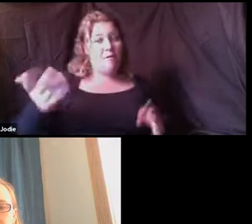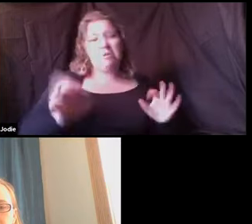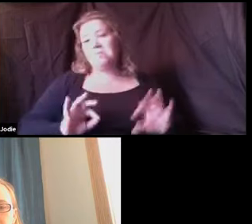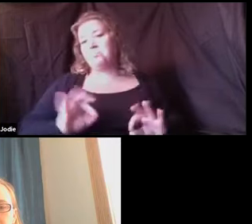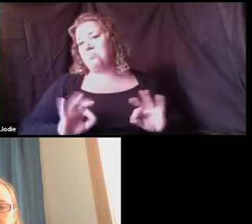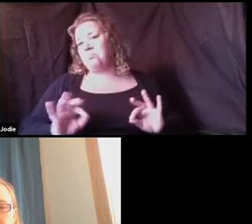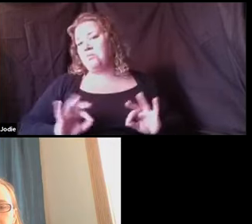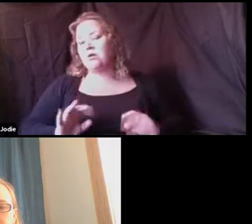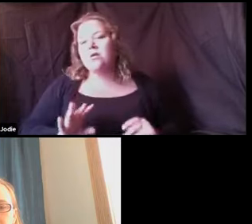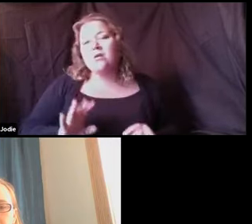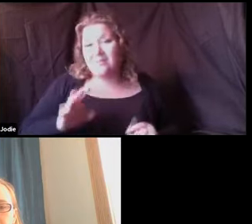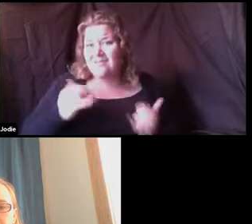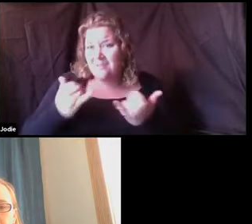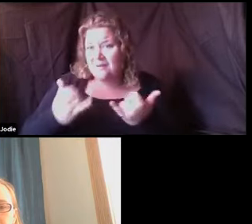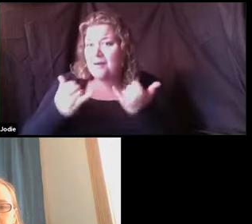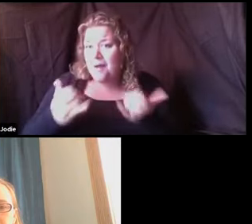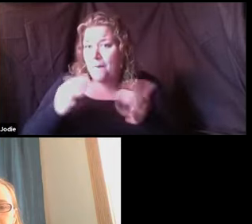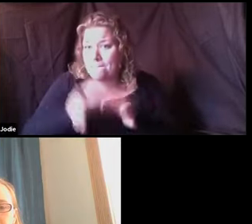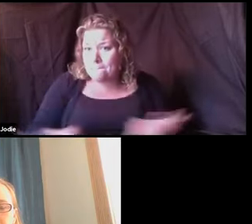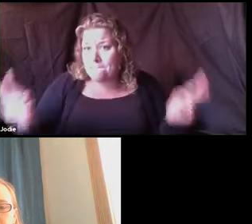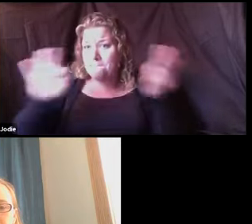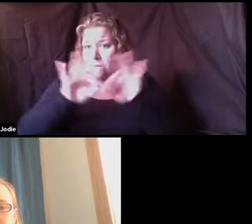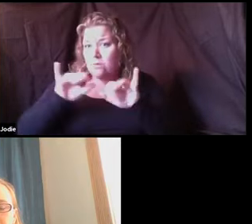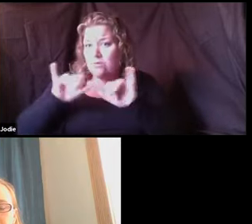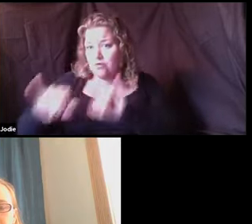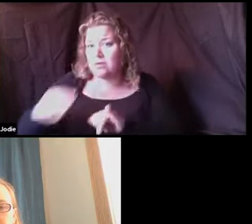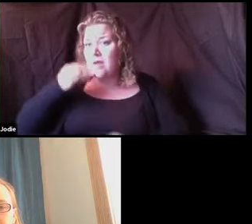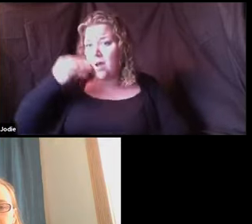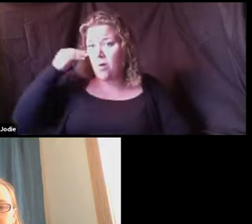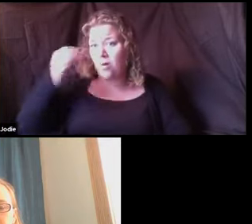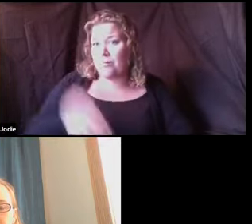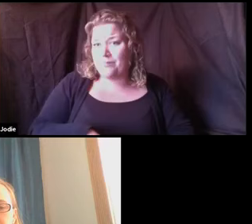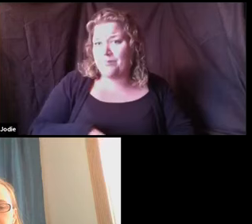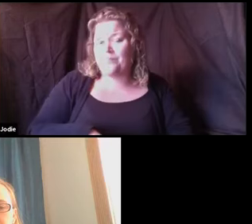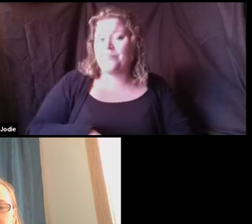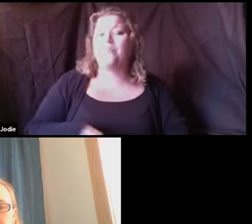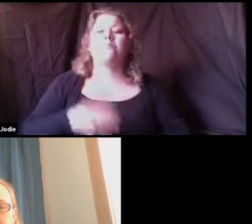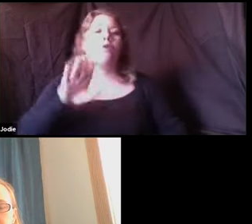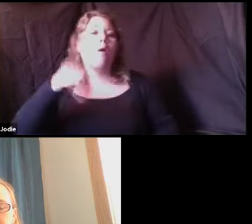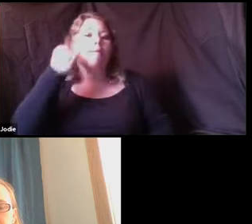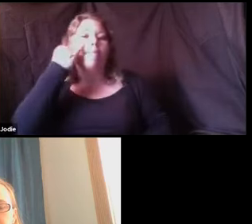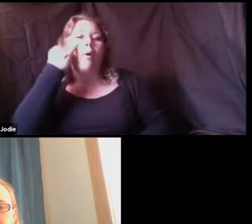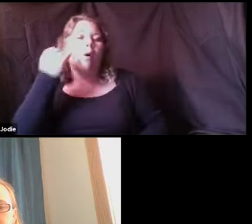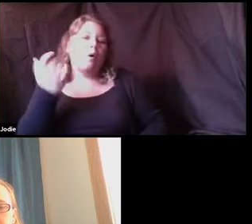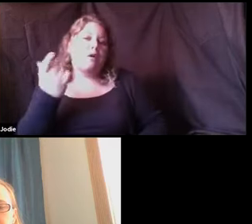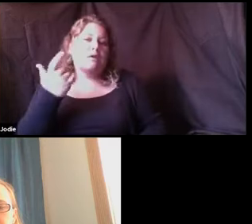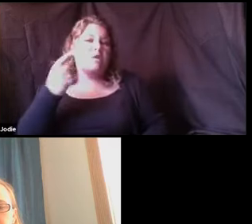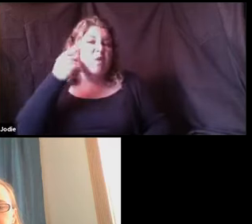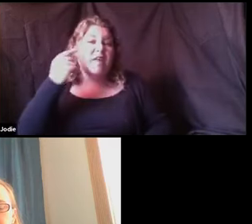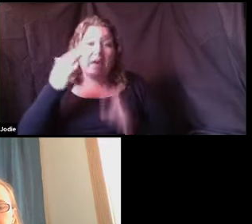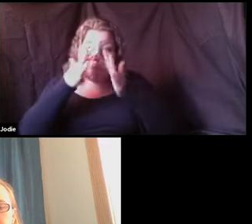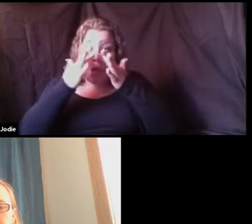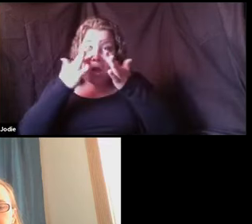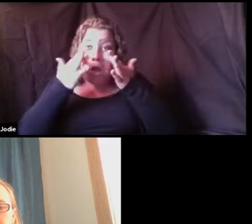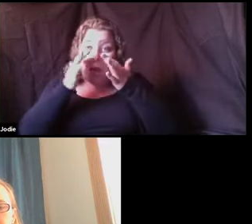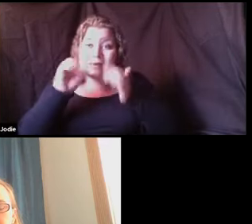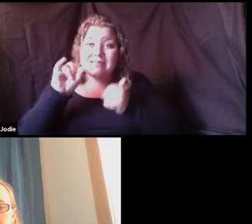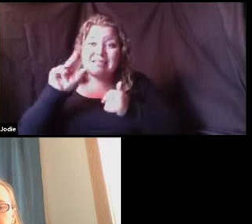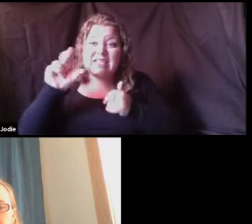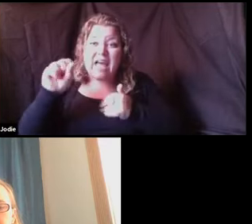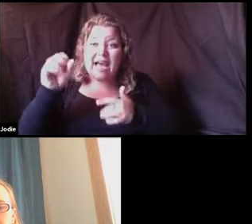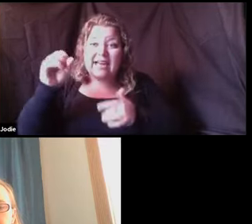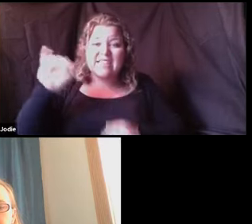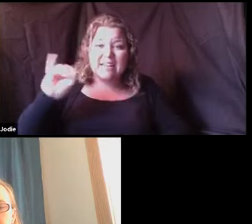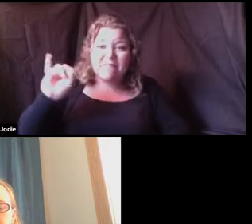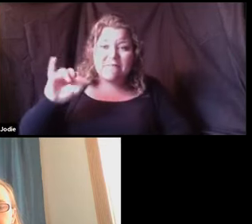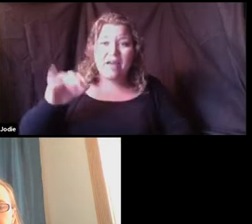home. For example, if you just think it's a sinus infection or you think you have allergies,